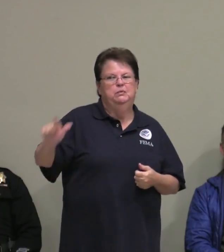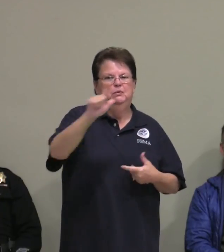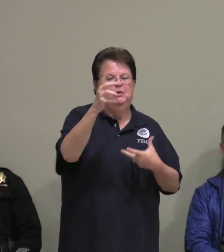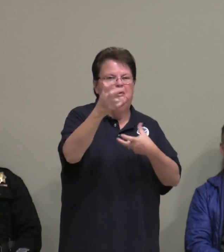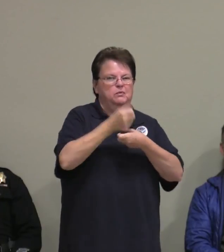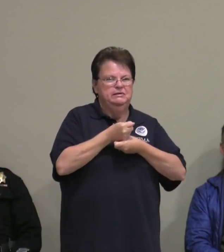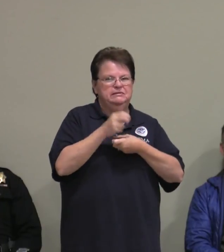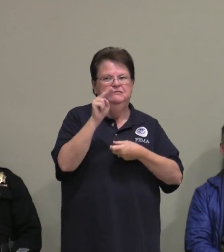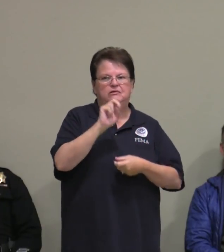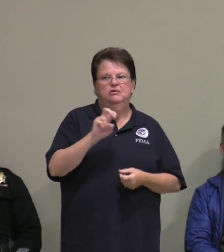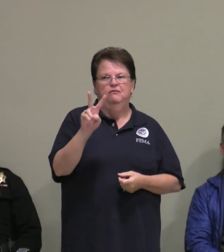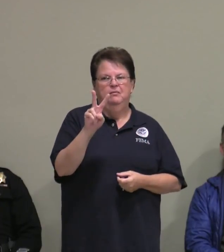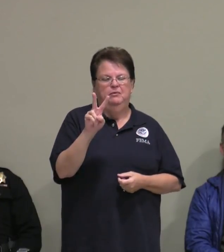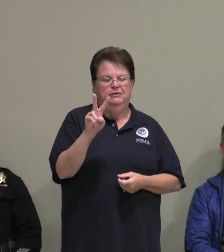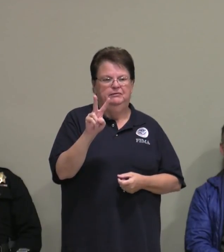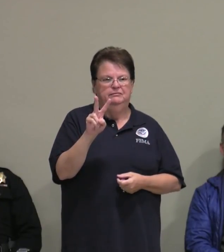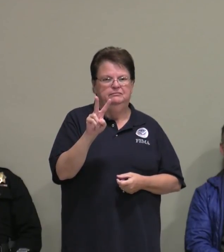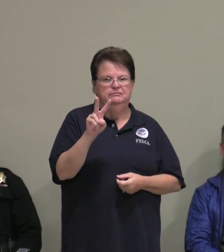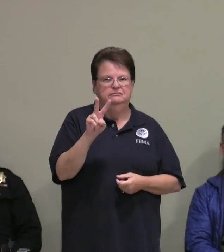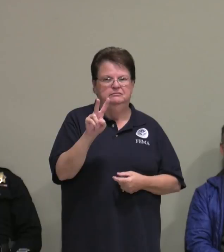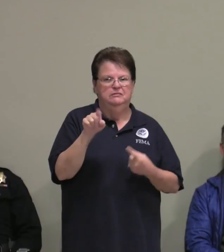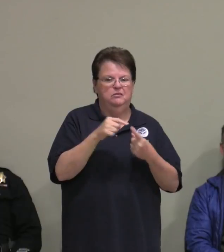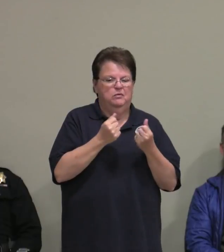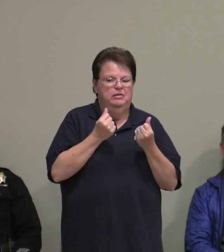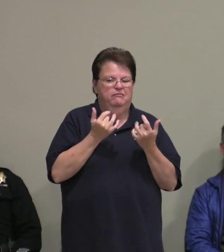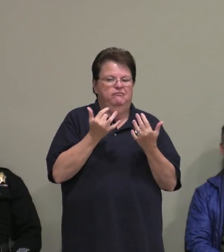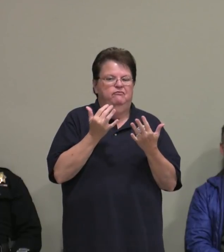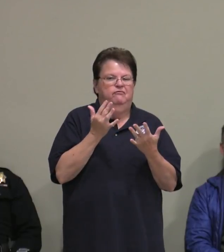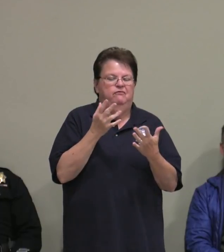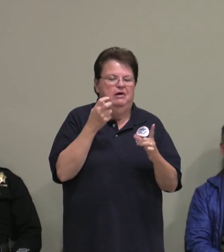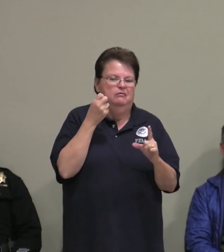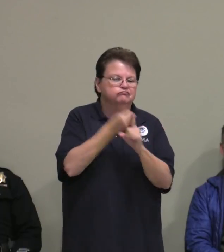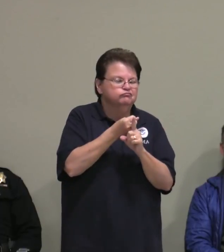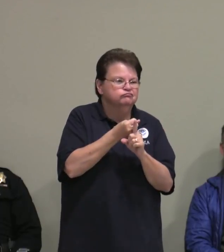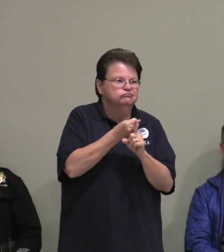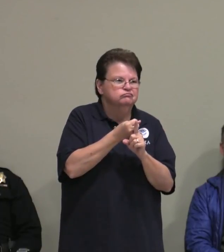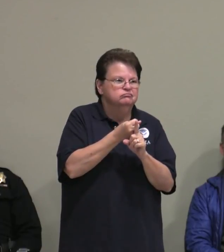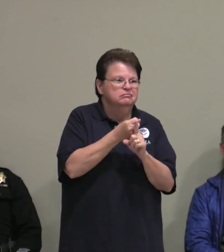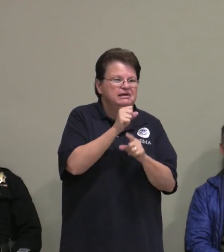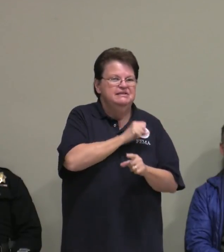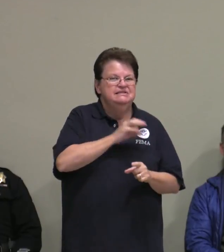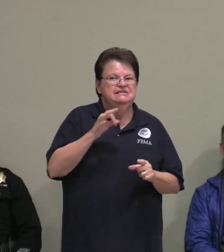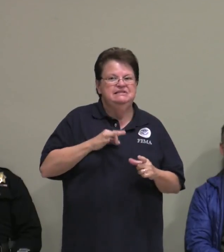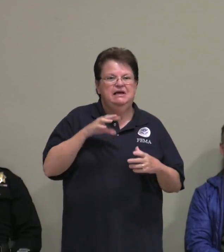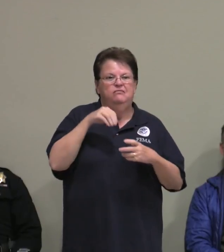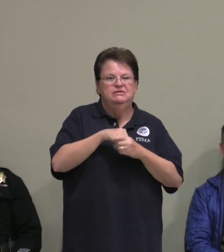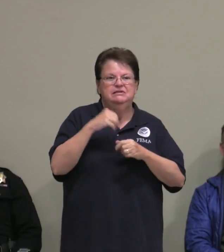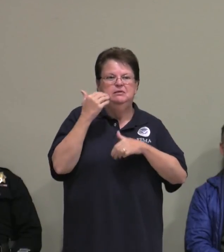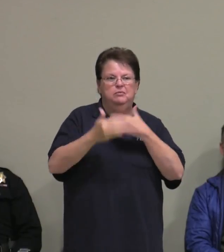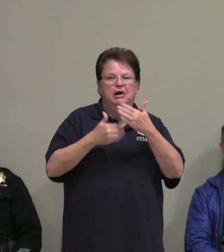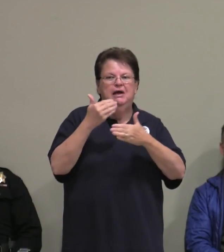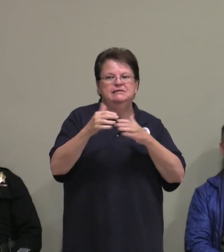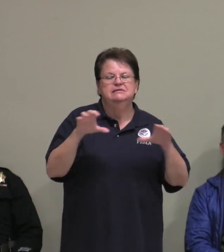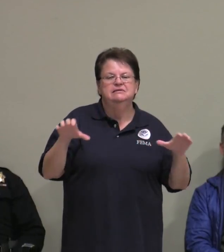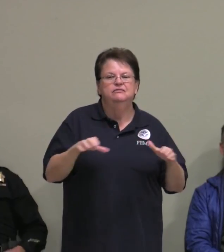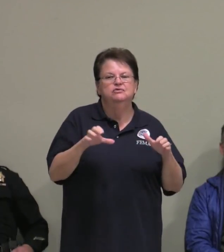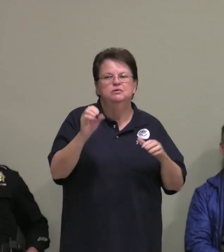in November. When the fire hit, staff was in the middle of doing the billing for your October use.